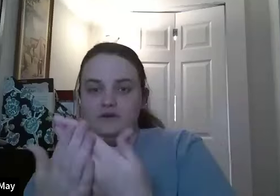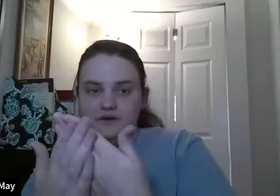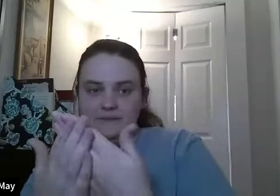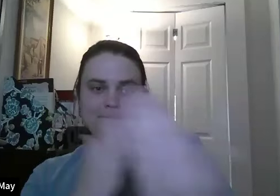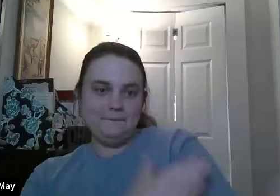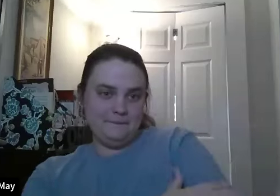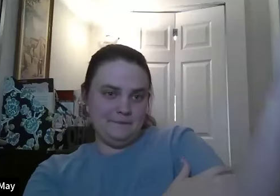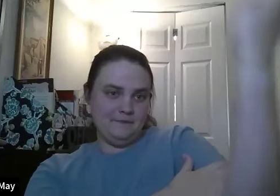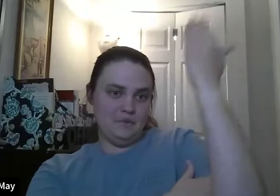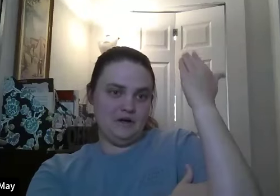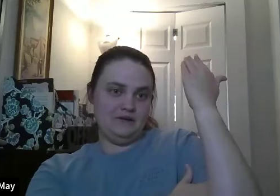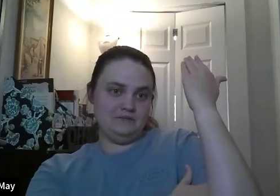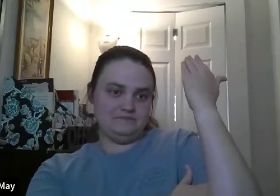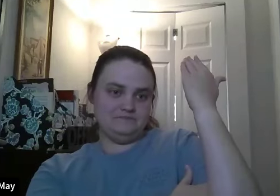Good morning.